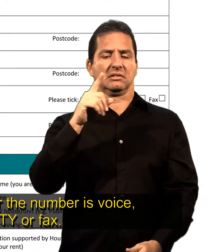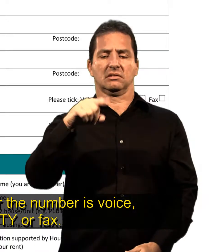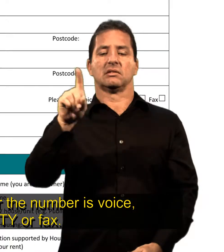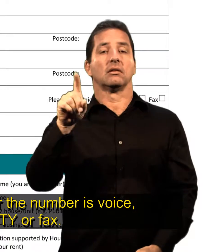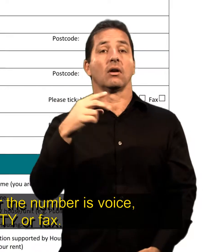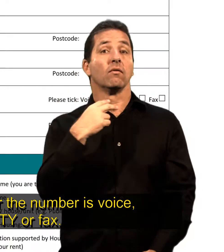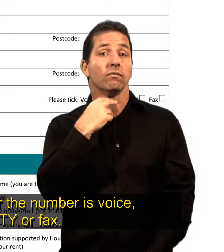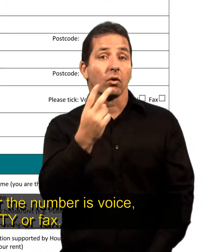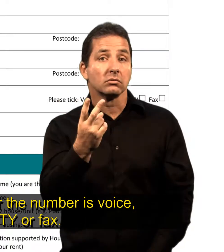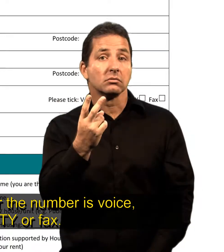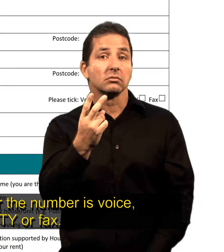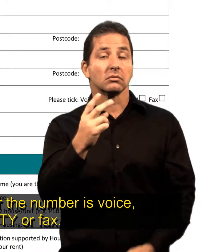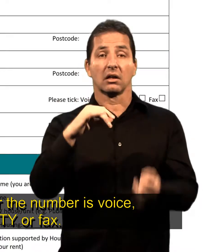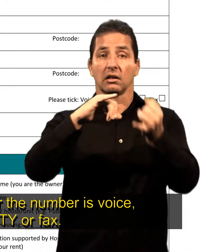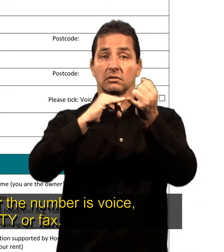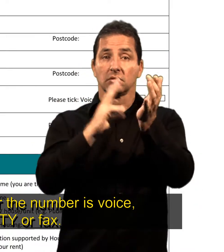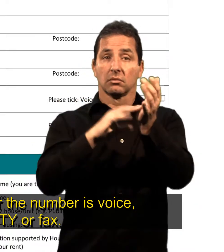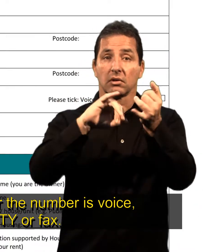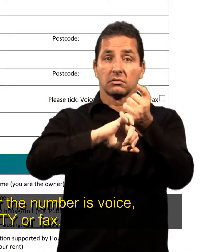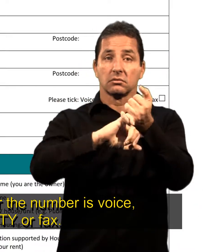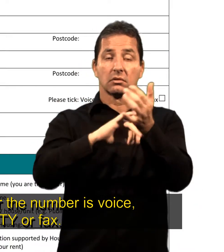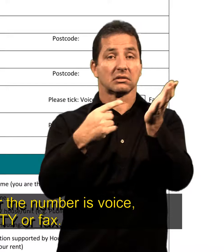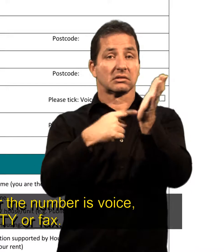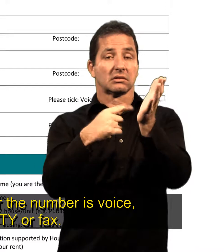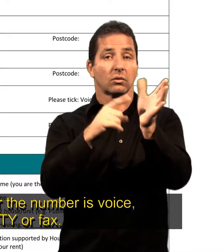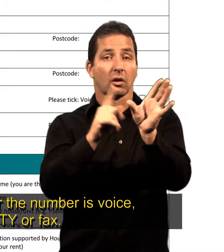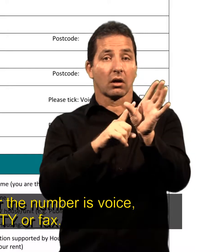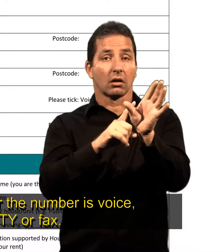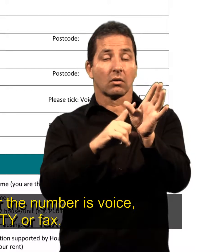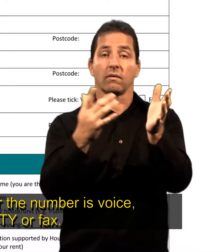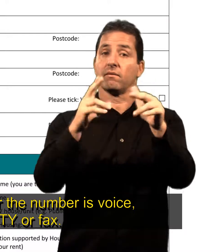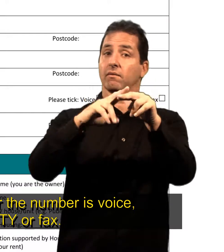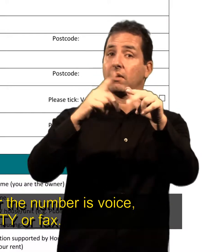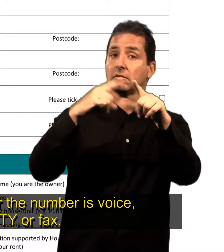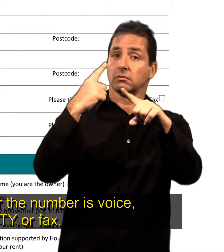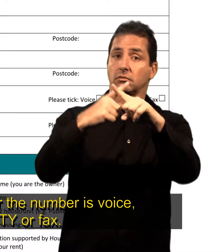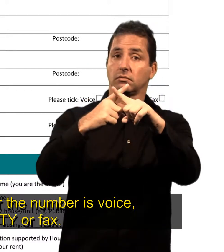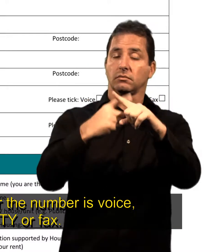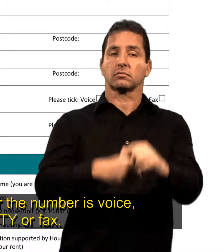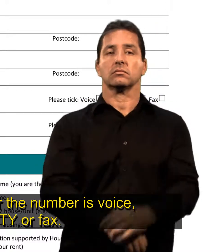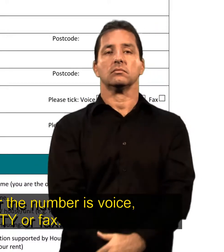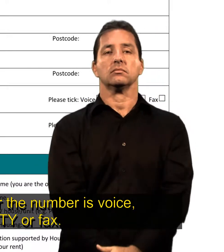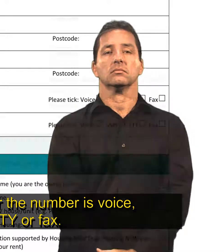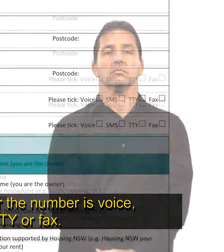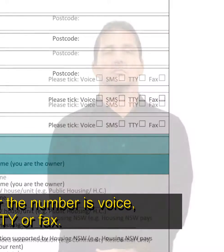Please tick whether the number is voice, SMS, TTY or fax.